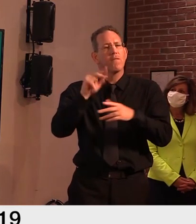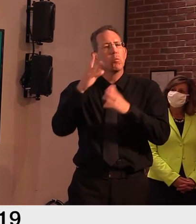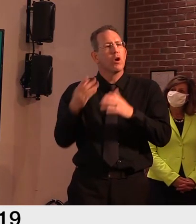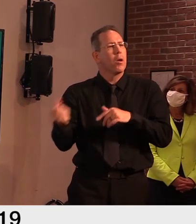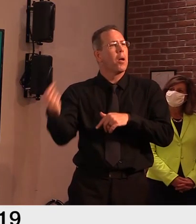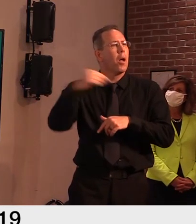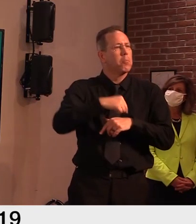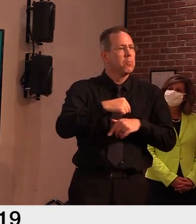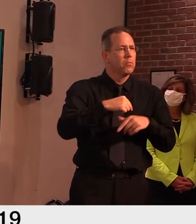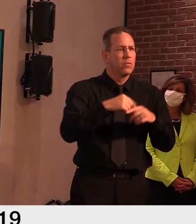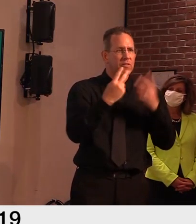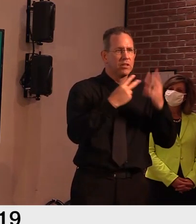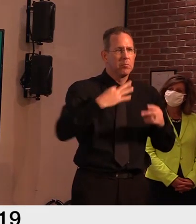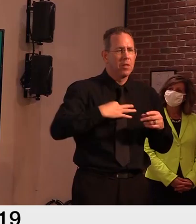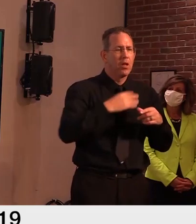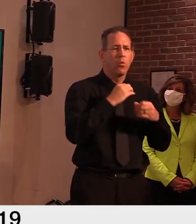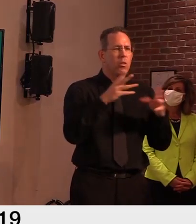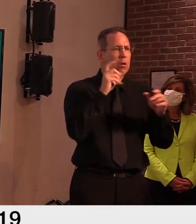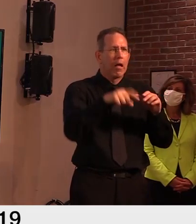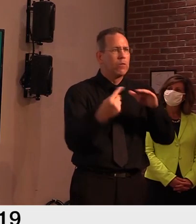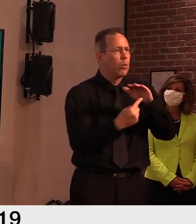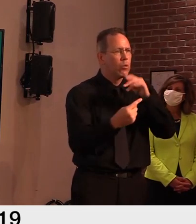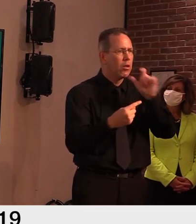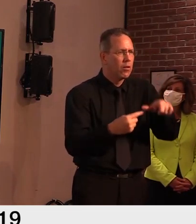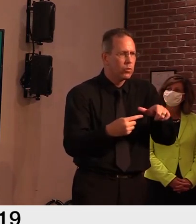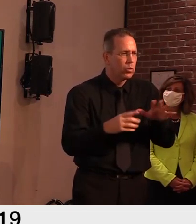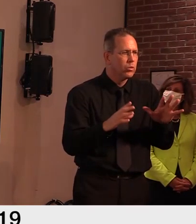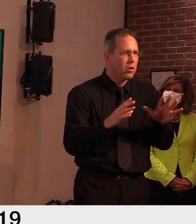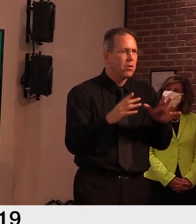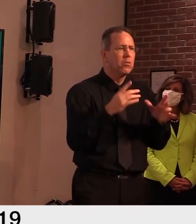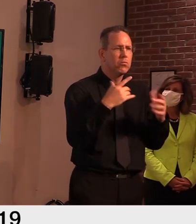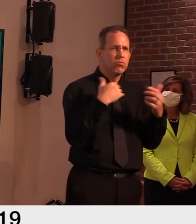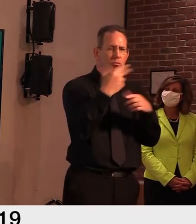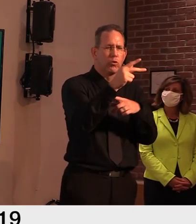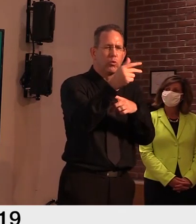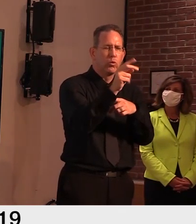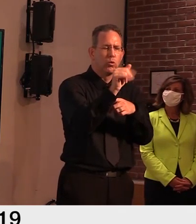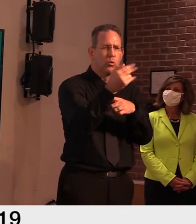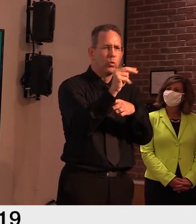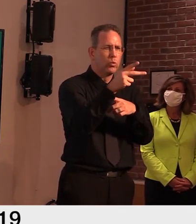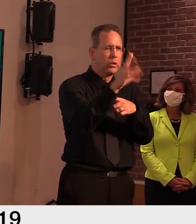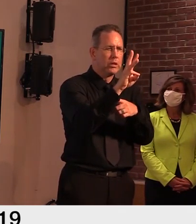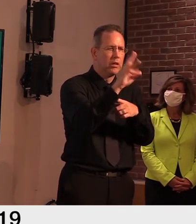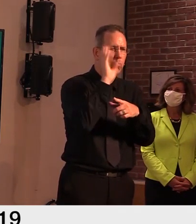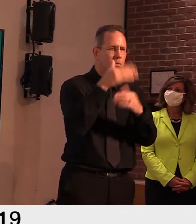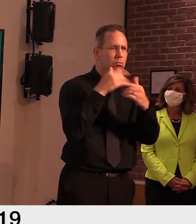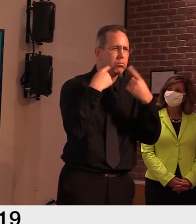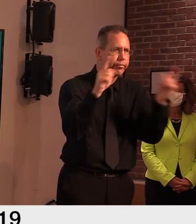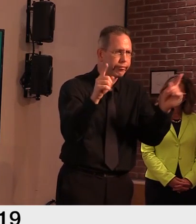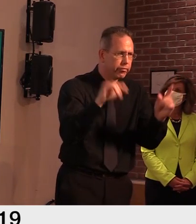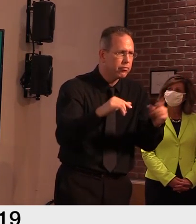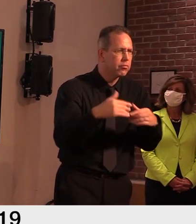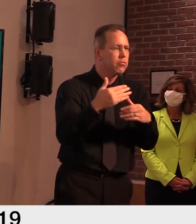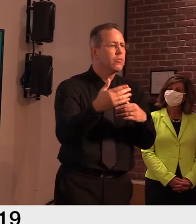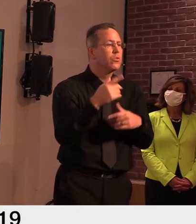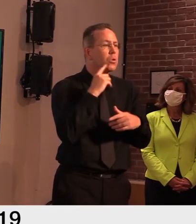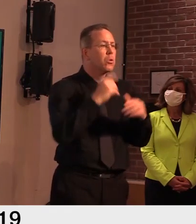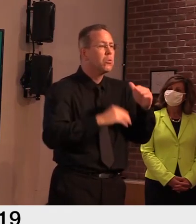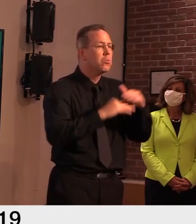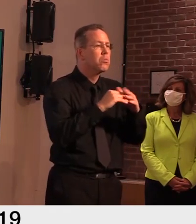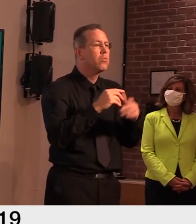than Vermont, really no Northeast state is allowing visitors to come to their state without a quarantine. So we have been for the last